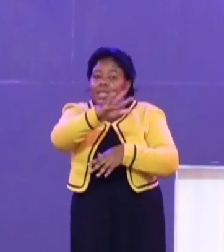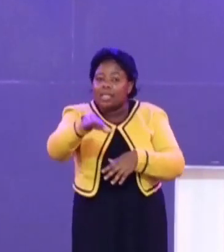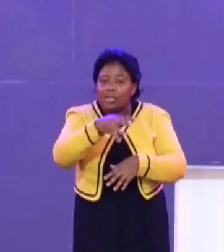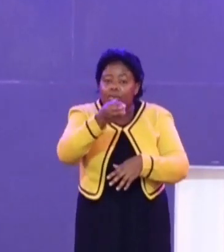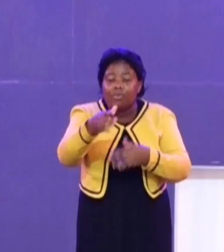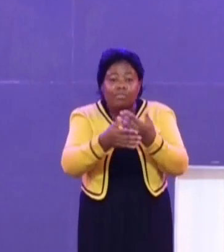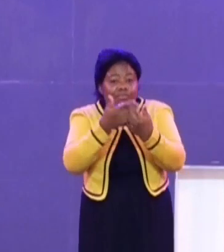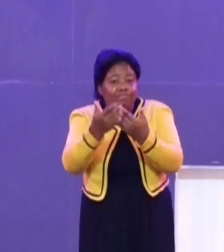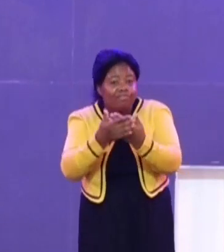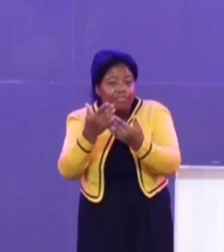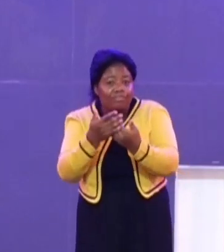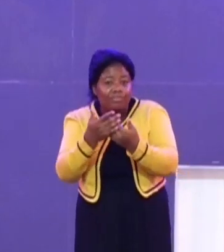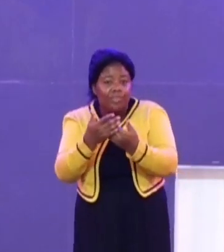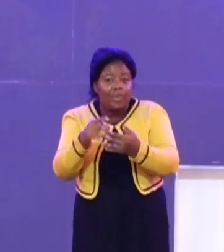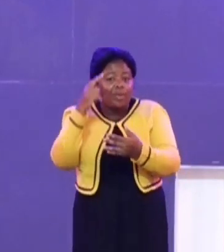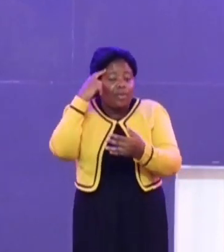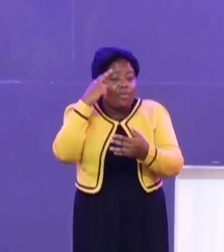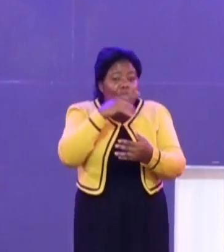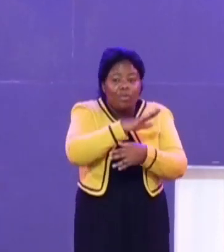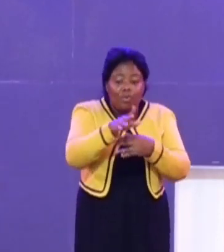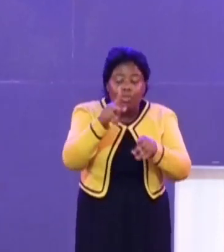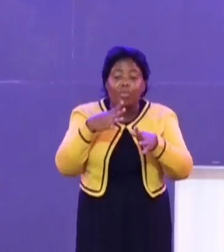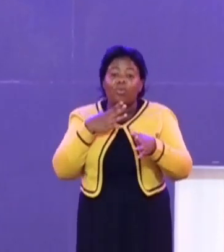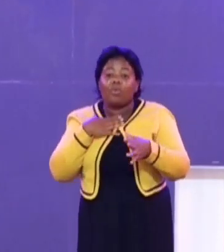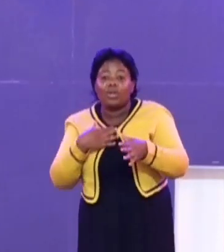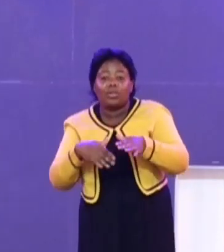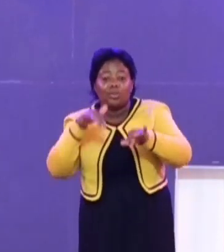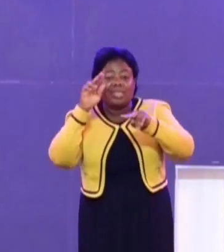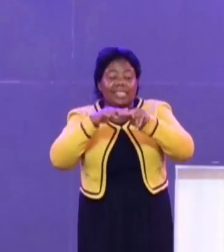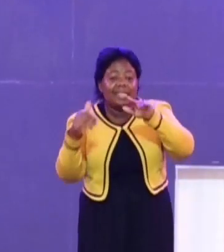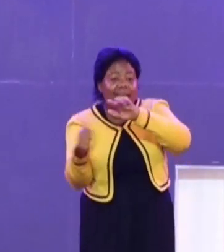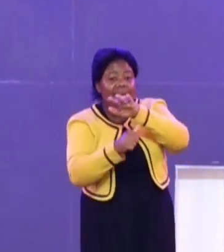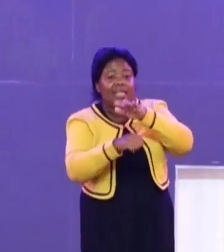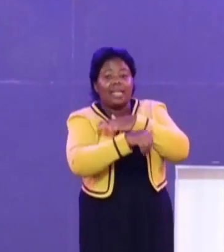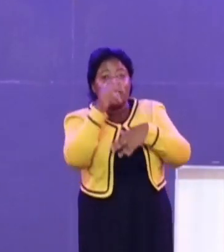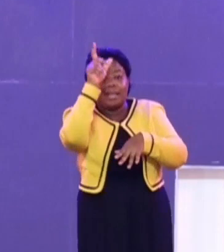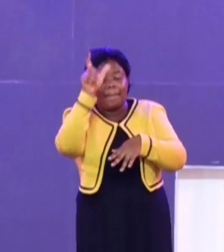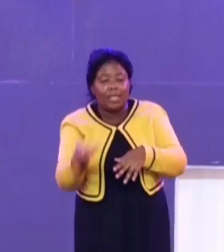being nurtured, and to all of us who want to be ministers and we get to be